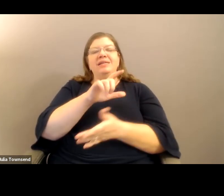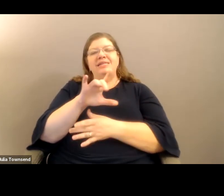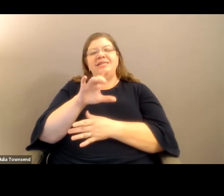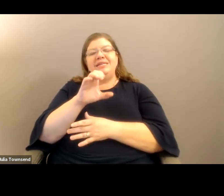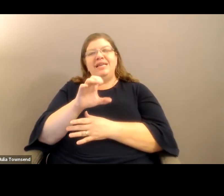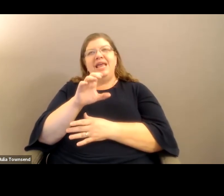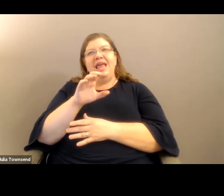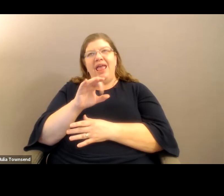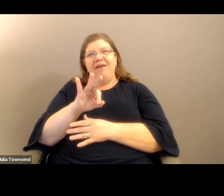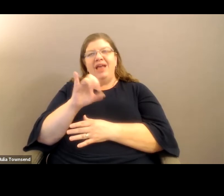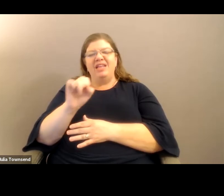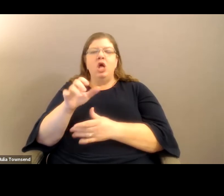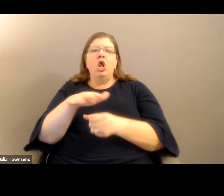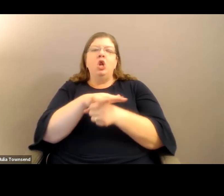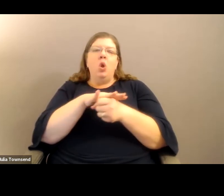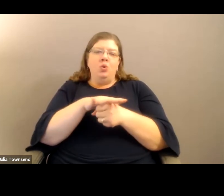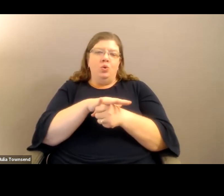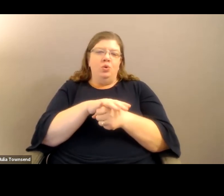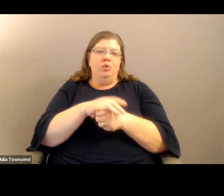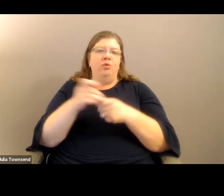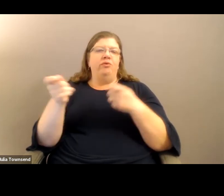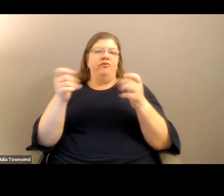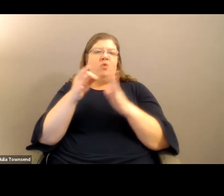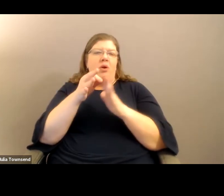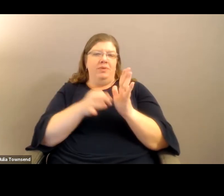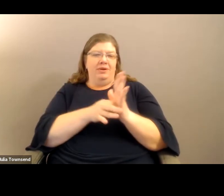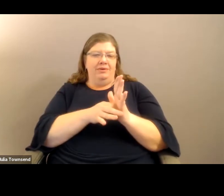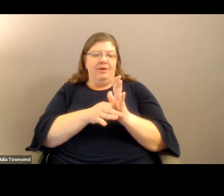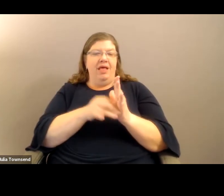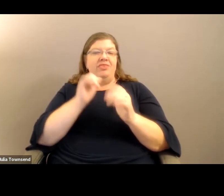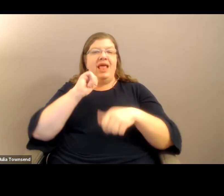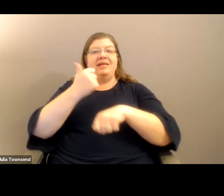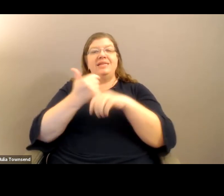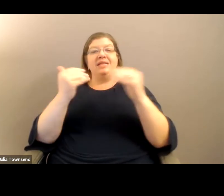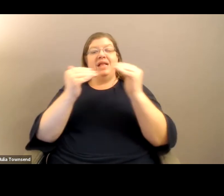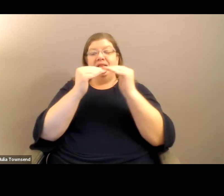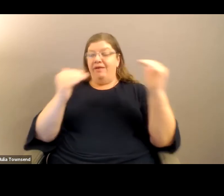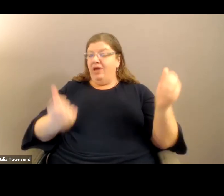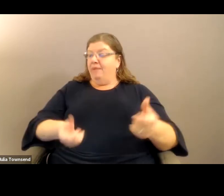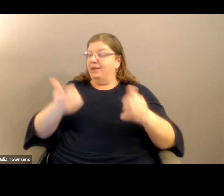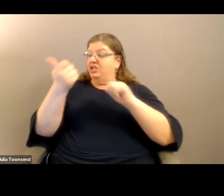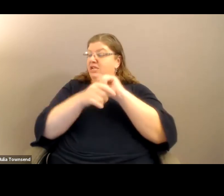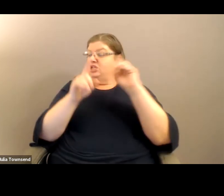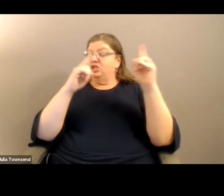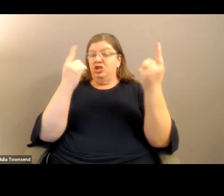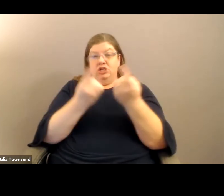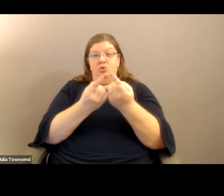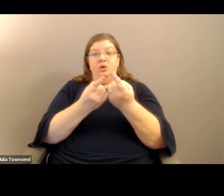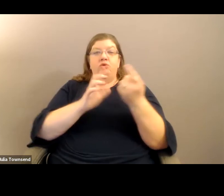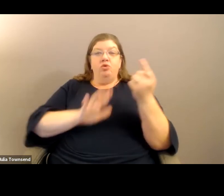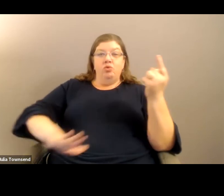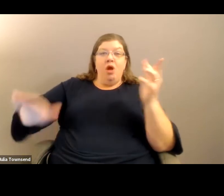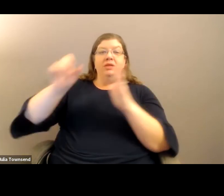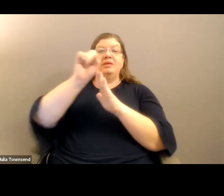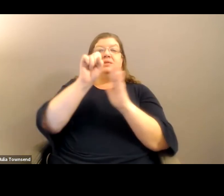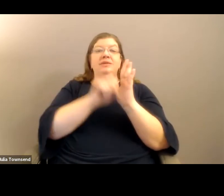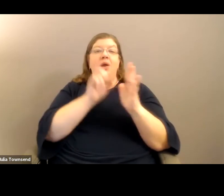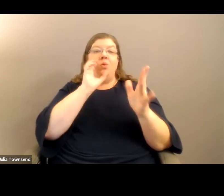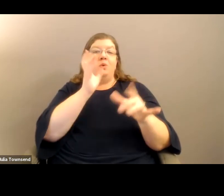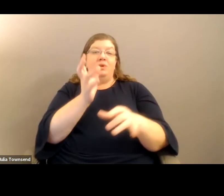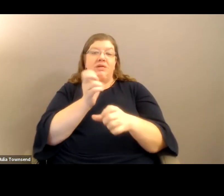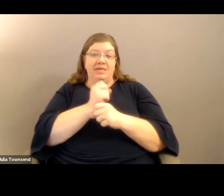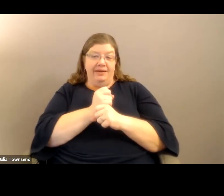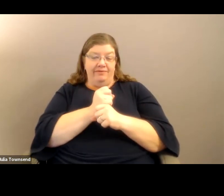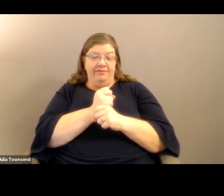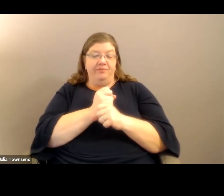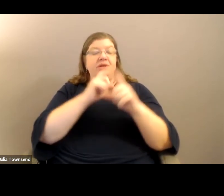formula. So this sets the bar of how much each district across the state is going to receive, and it's